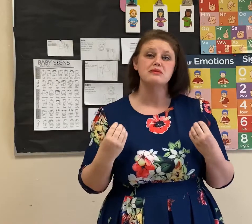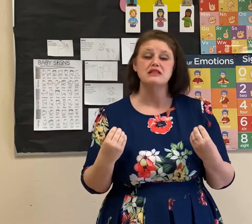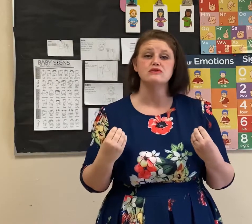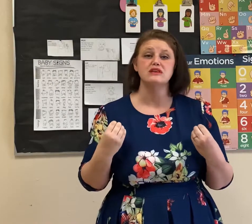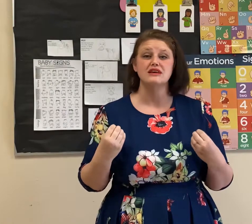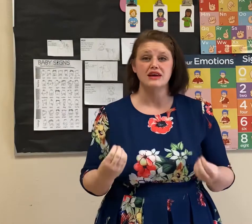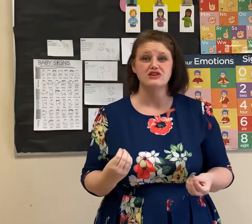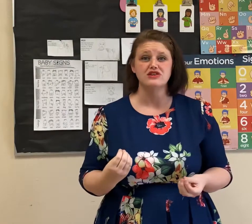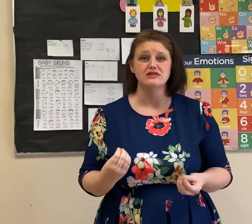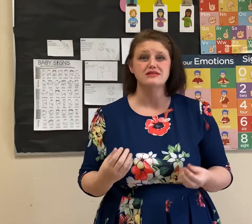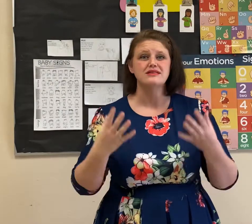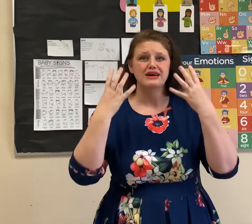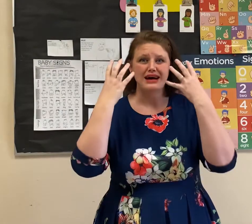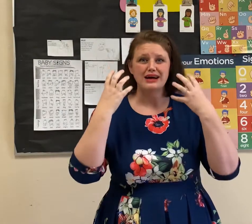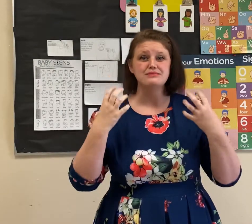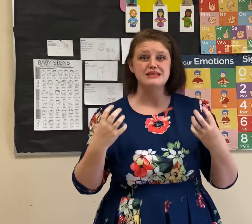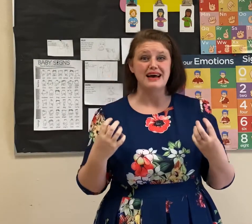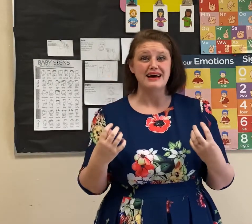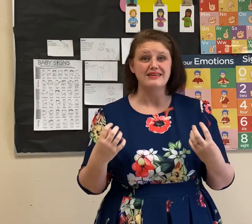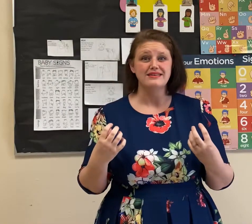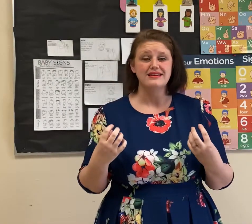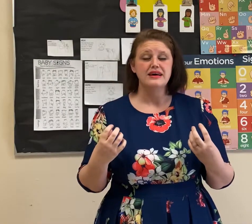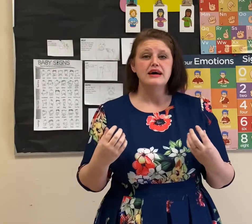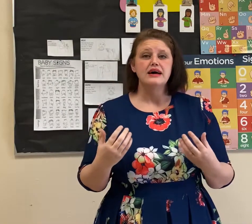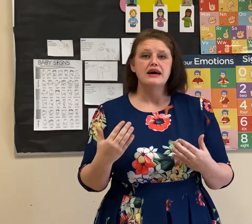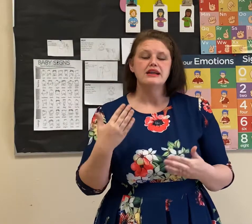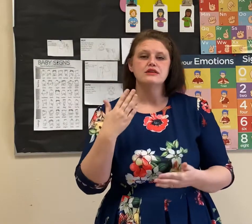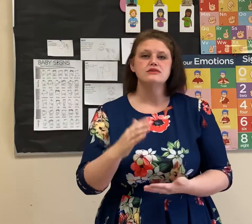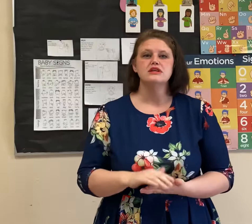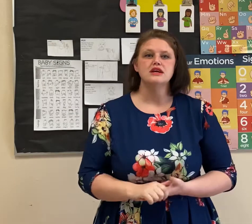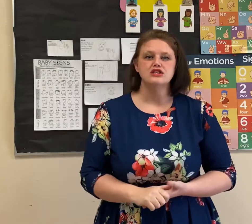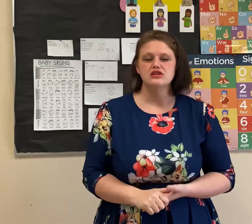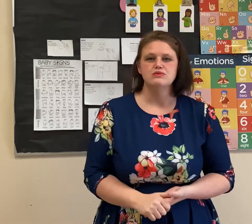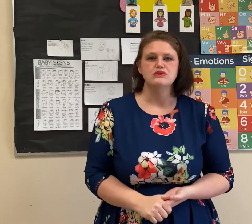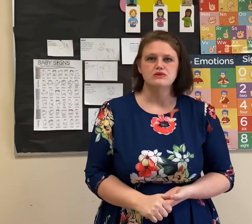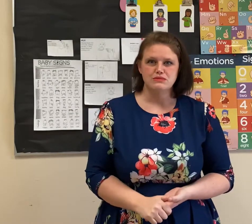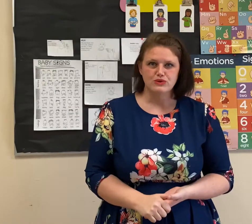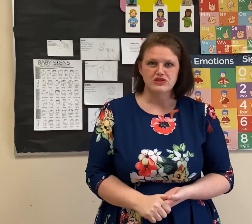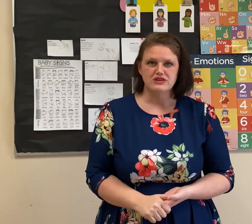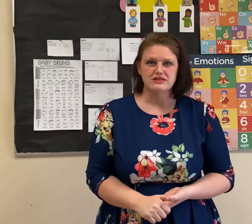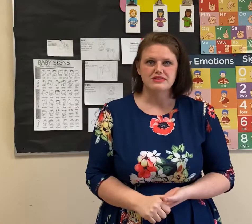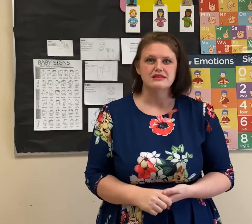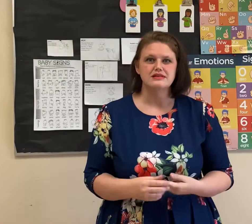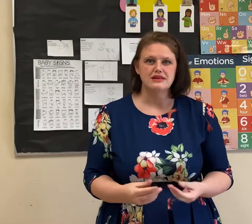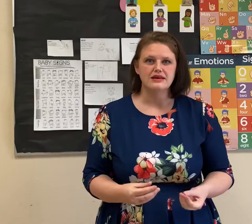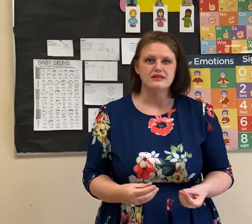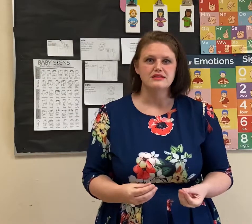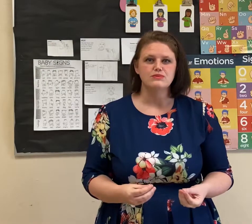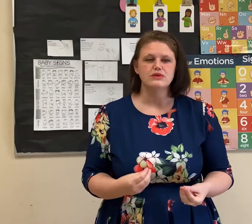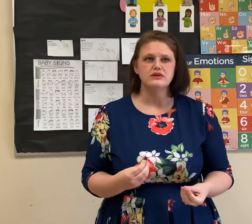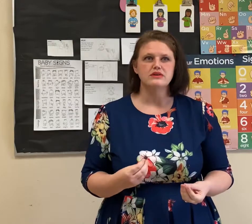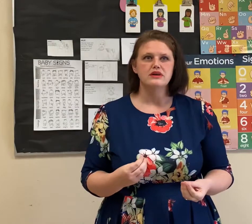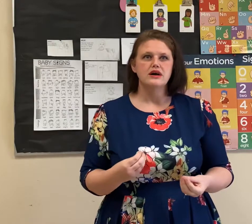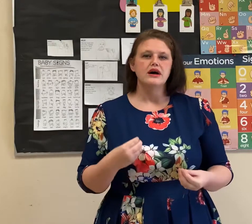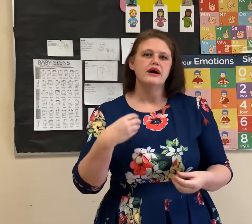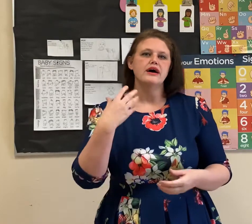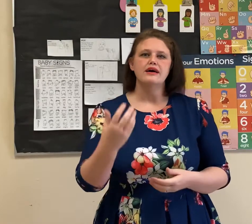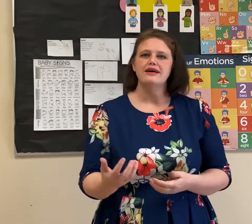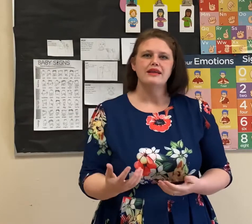those connections. I'm sad. And those connections with those emotions and the signs will allow you